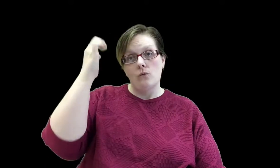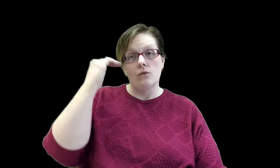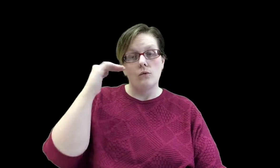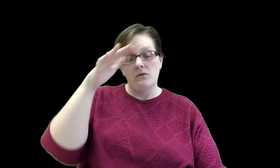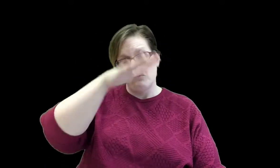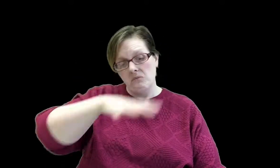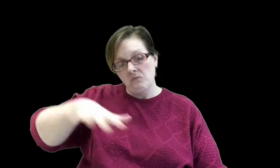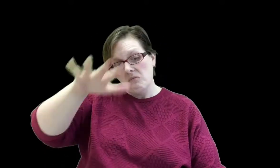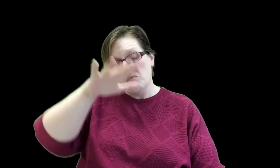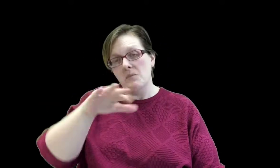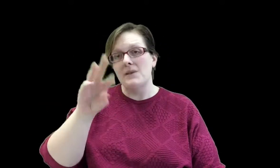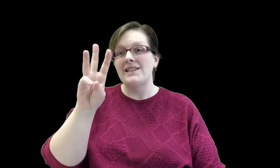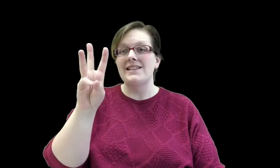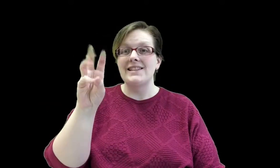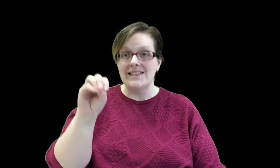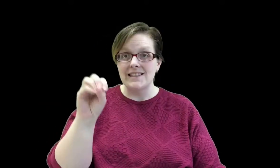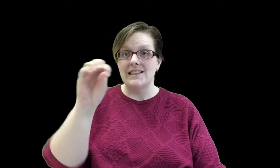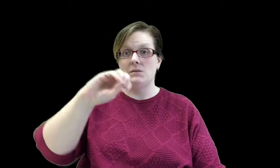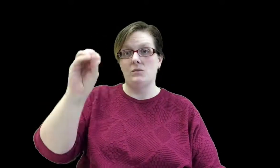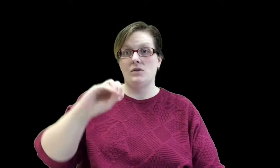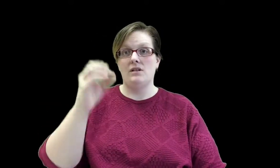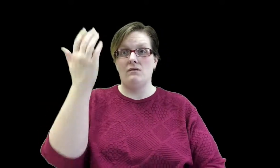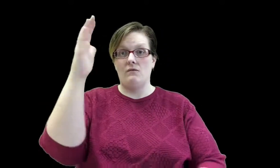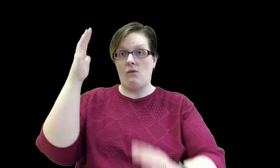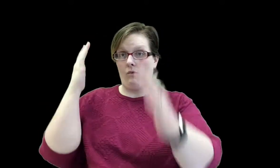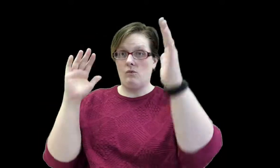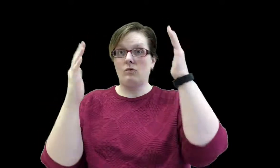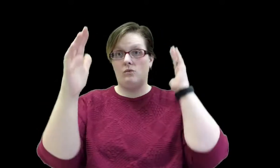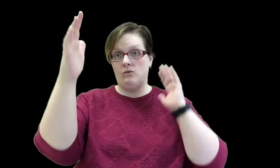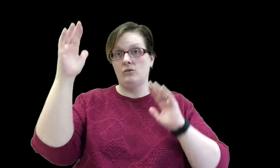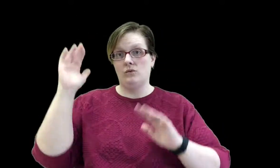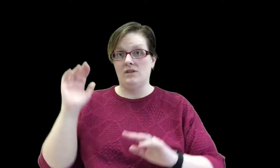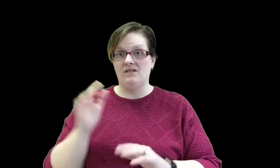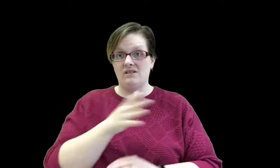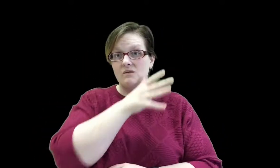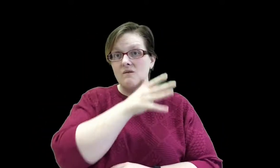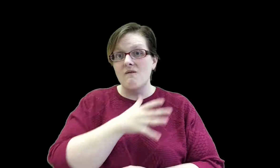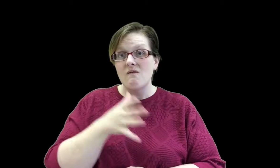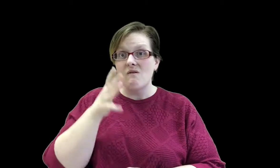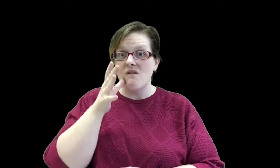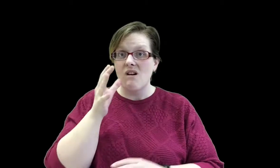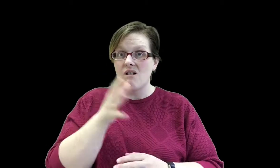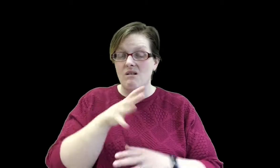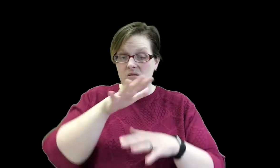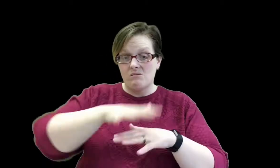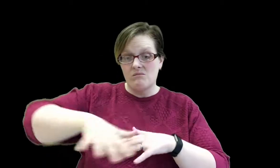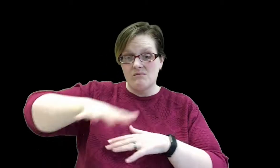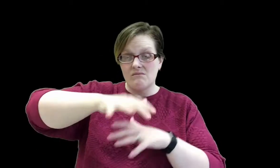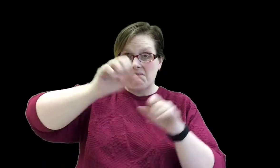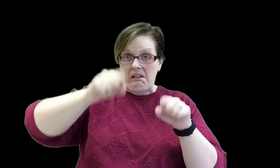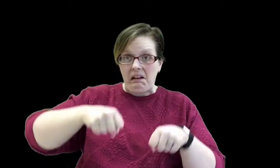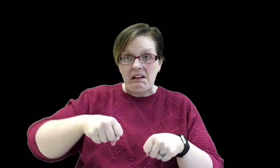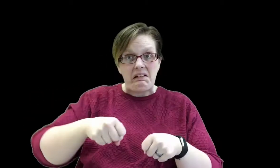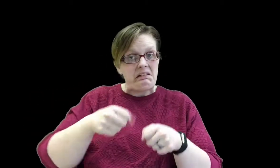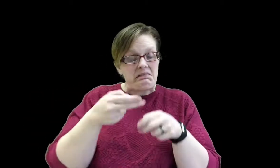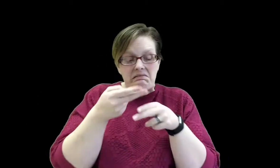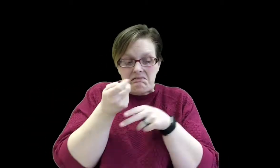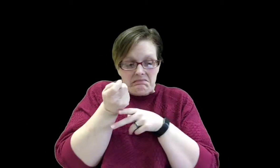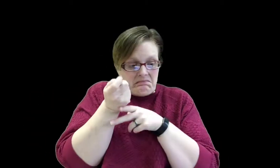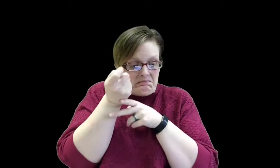So North Korea, the land itself is about 60% forest. Farming is only a